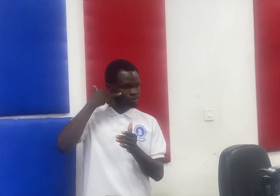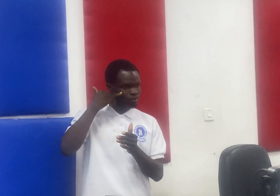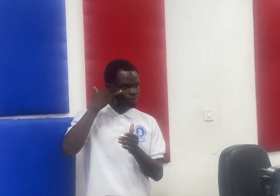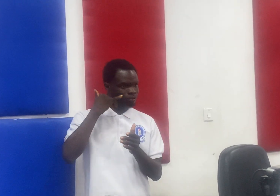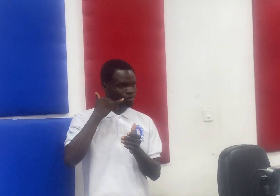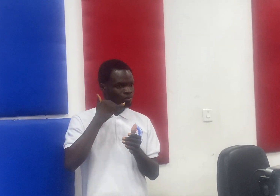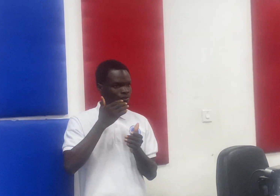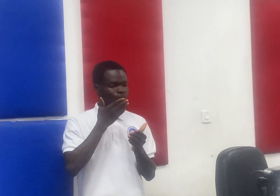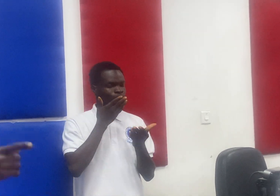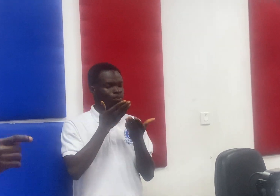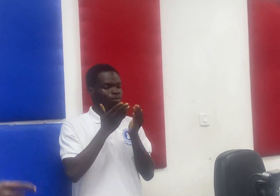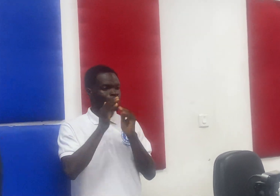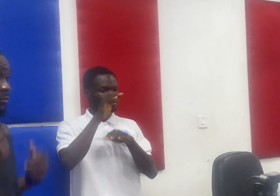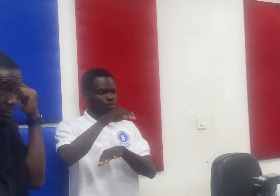Good evening, sir.